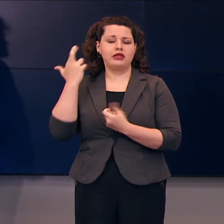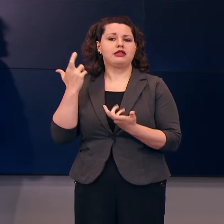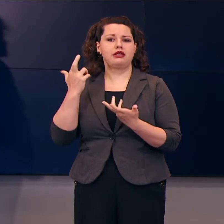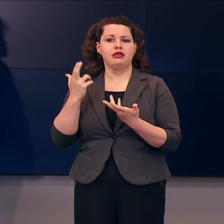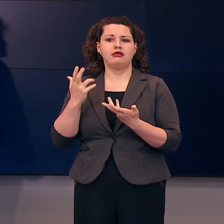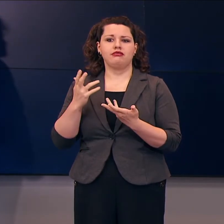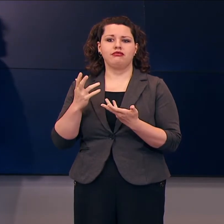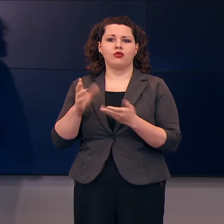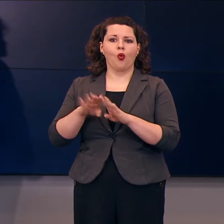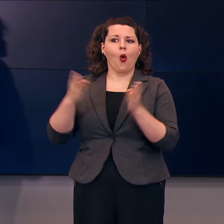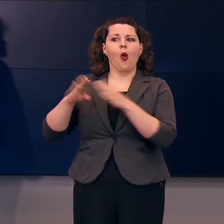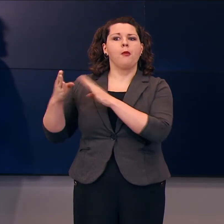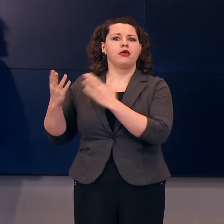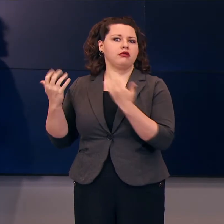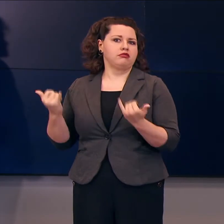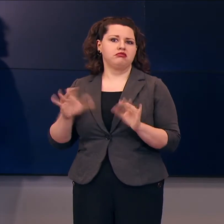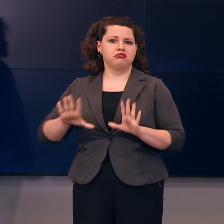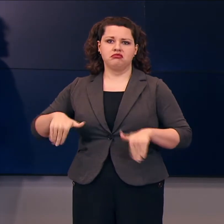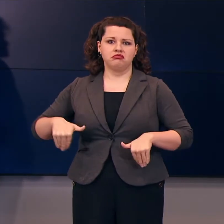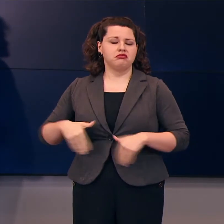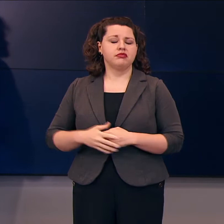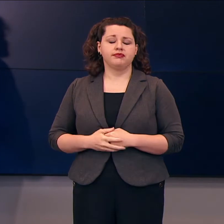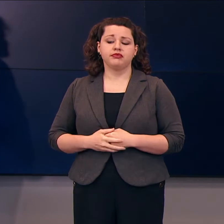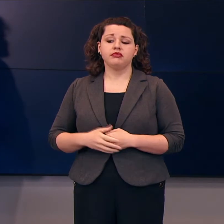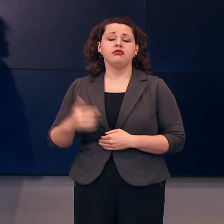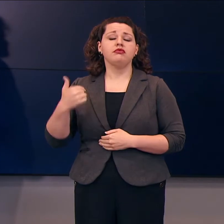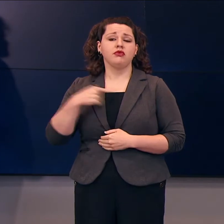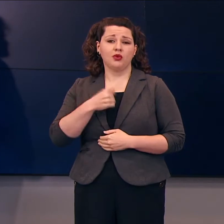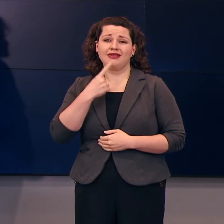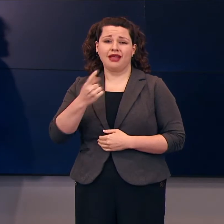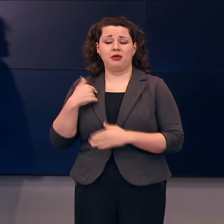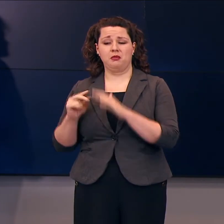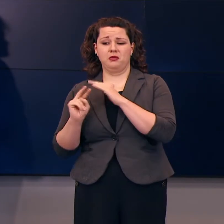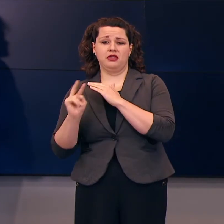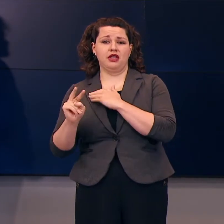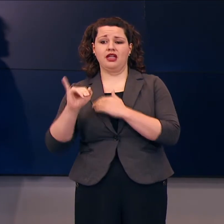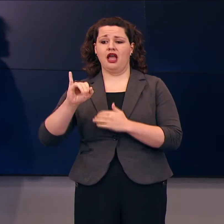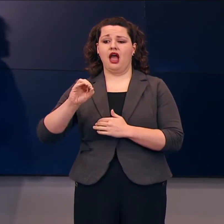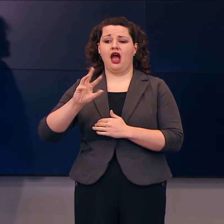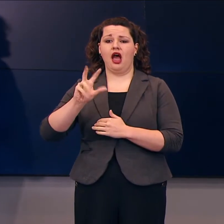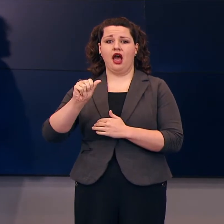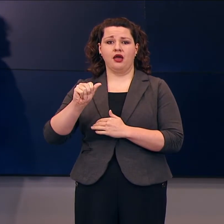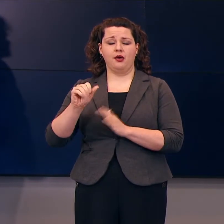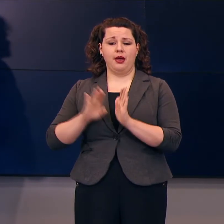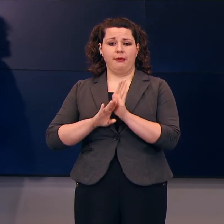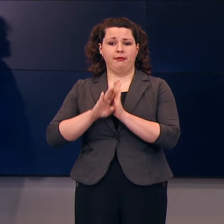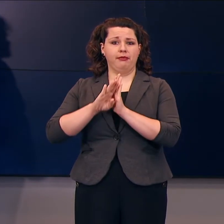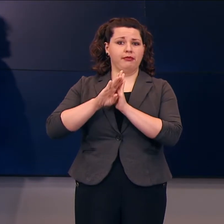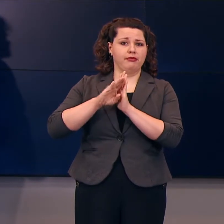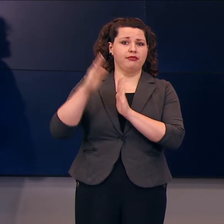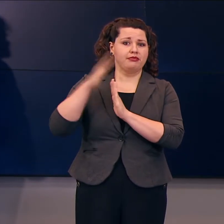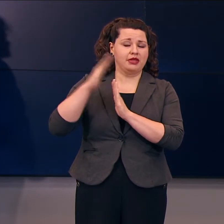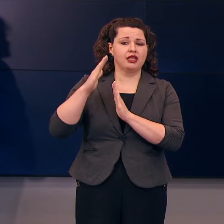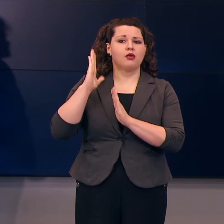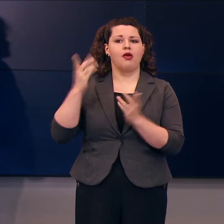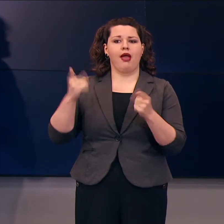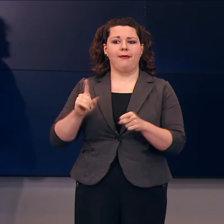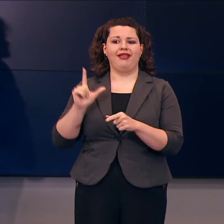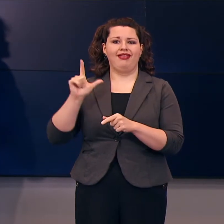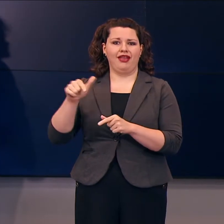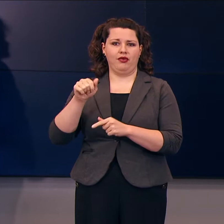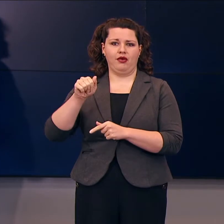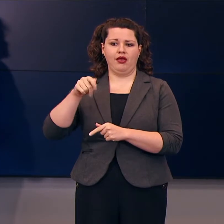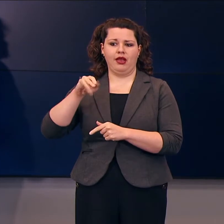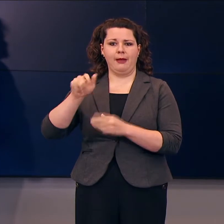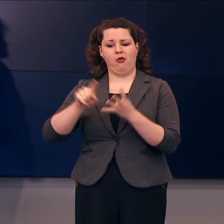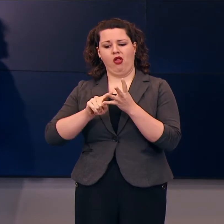on our mitigation efforts at this time. As we've been saying, we project that Iowa's peak will occur later this month, and until then, we